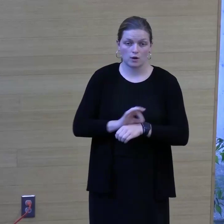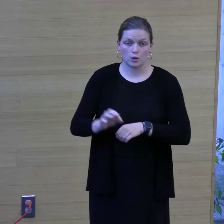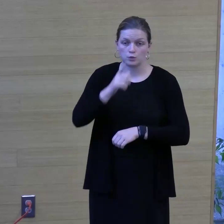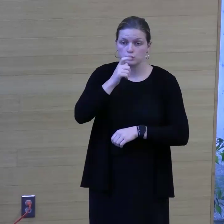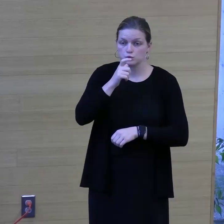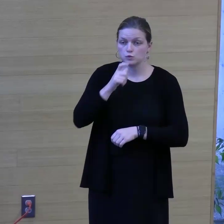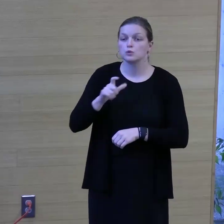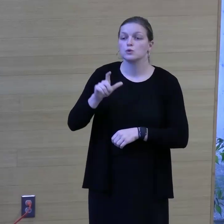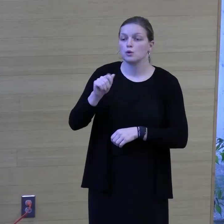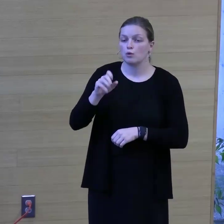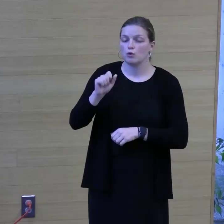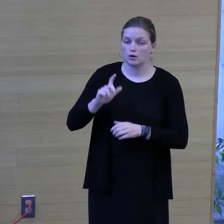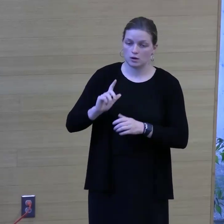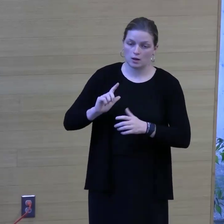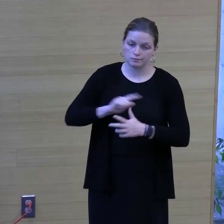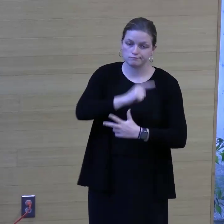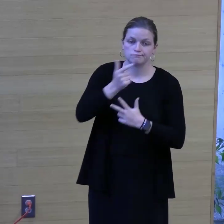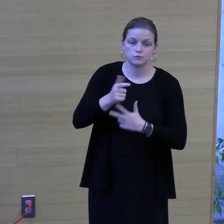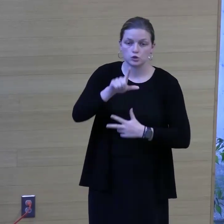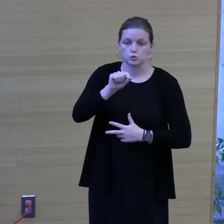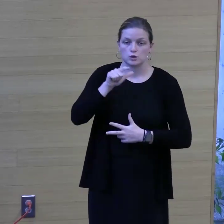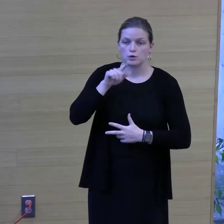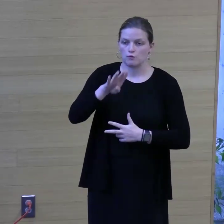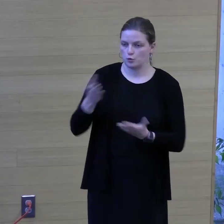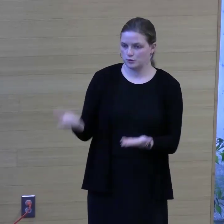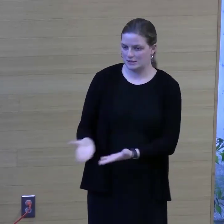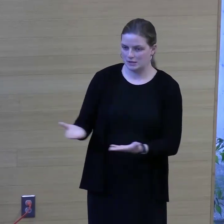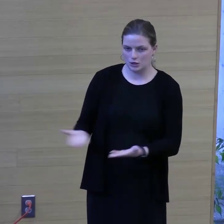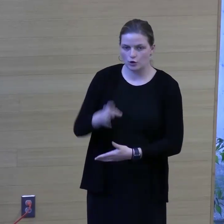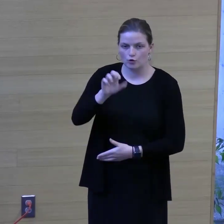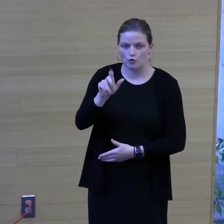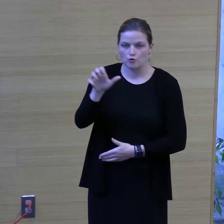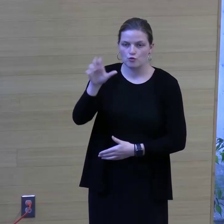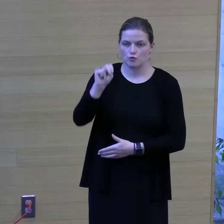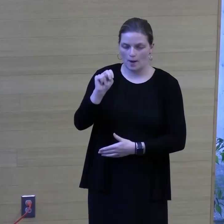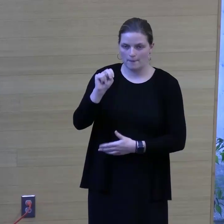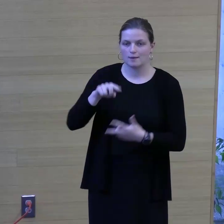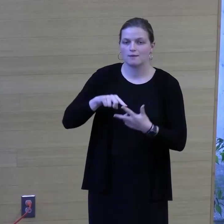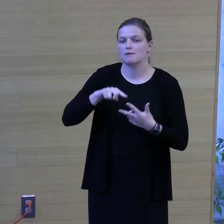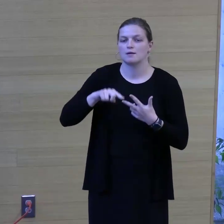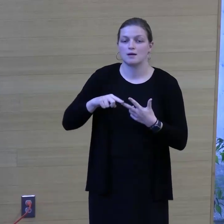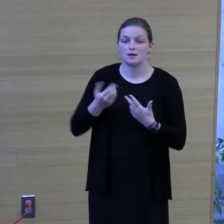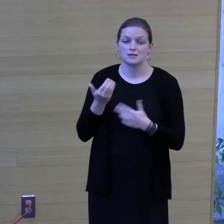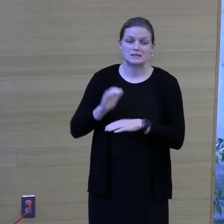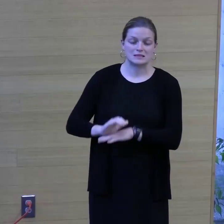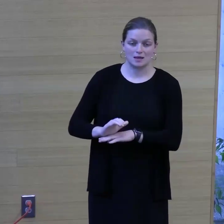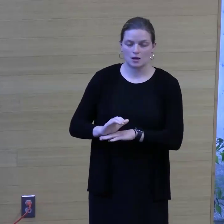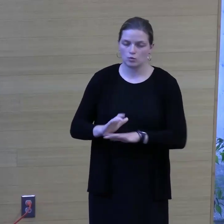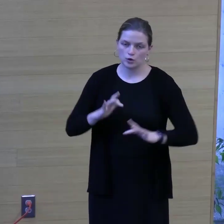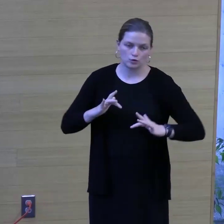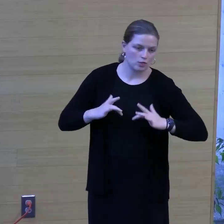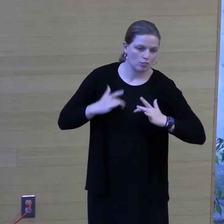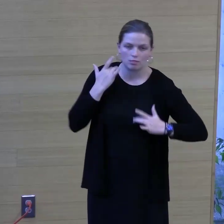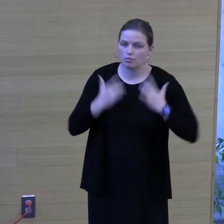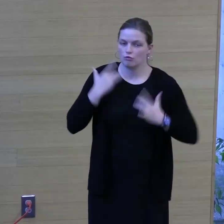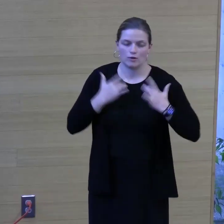Roberts, followed by our 2024 fellow, who's right here, Robin Wilson Beatty. And tonight, we are thrilled,